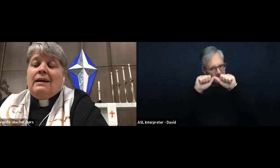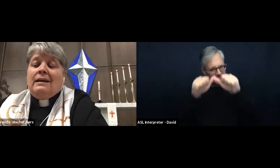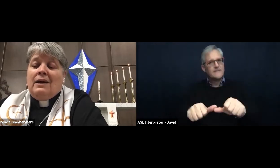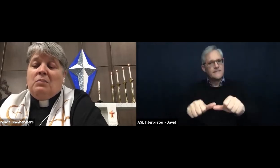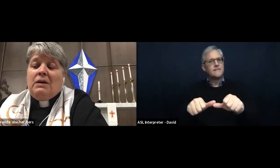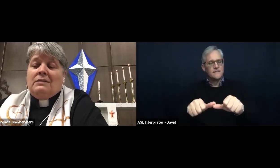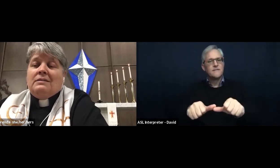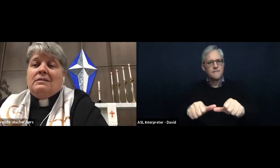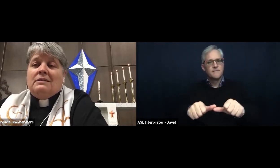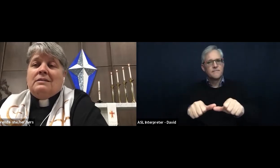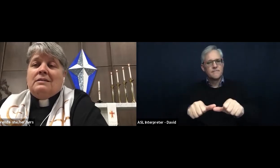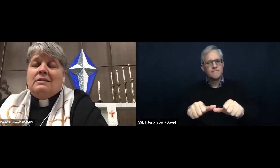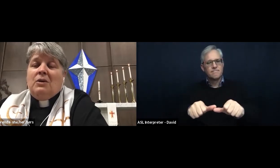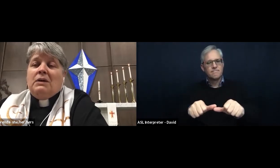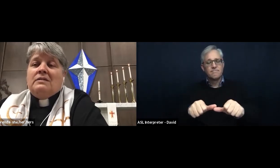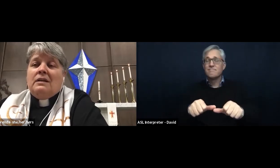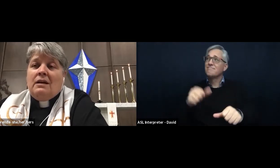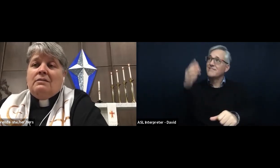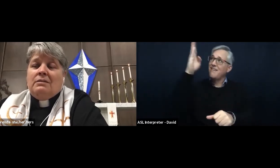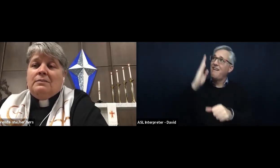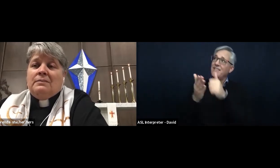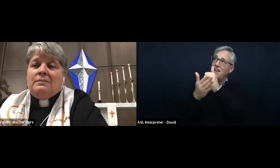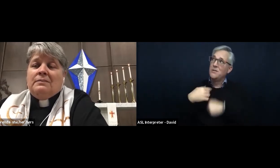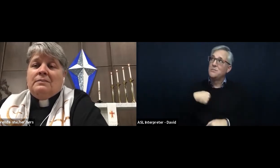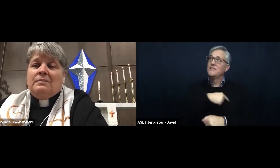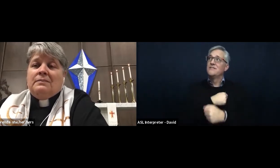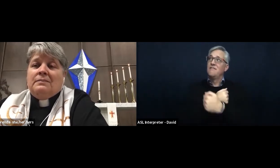Indeed, God, help us to love.